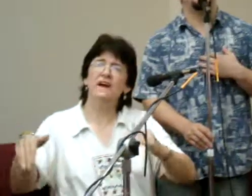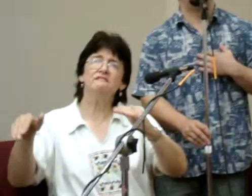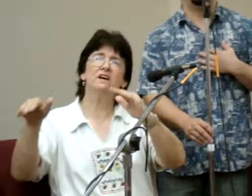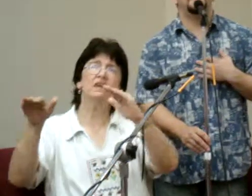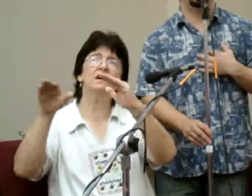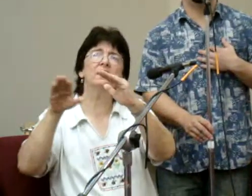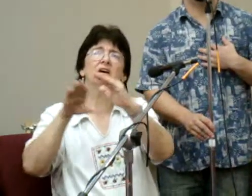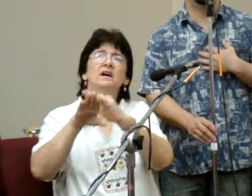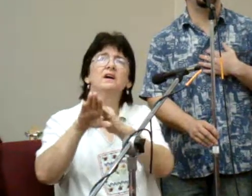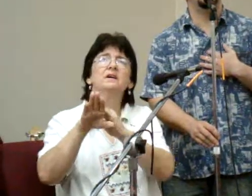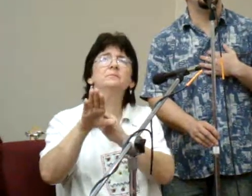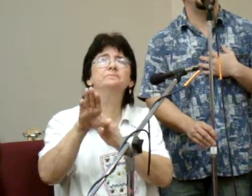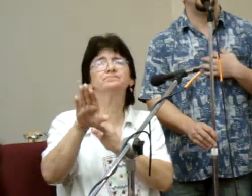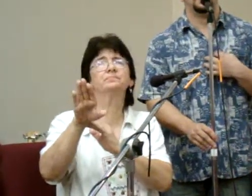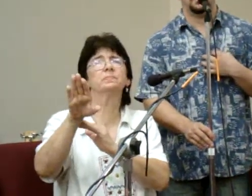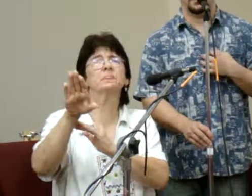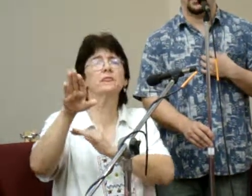enter heaven.